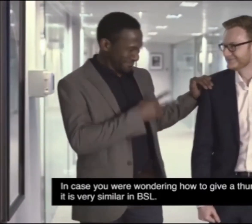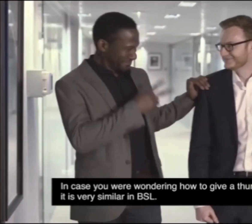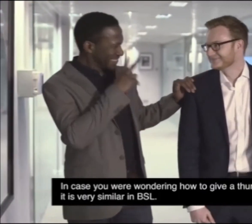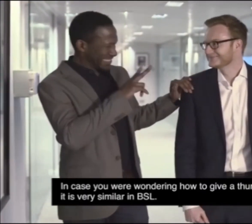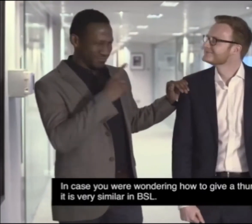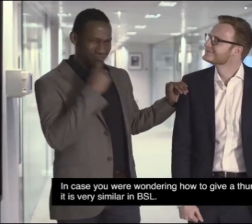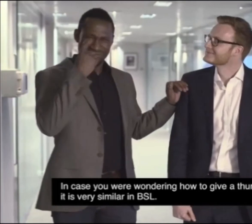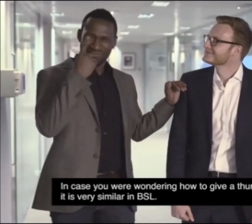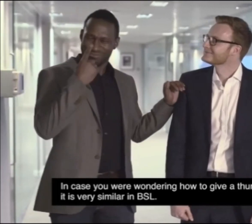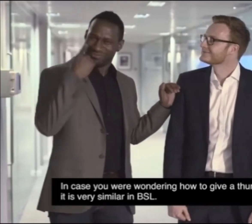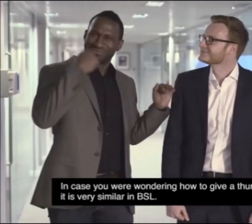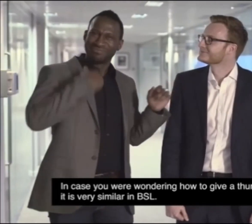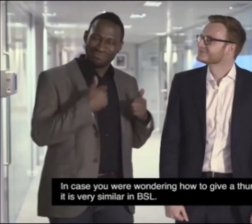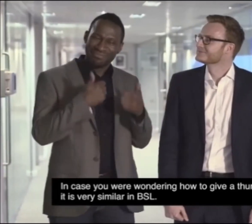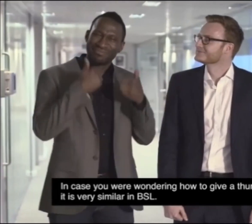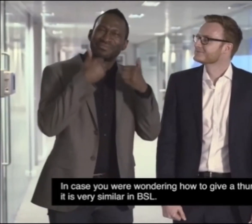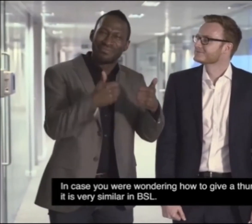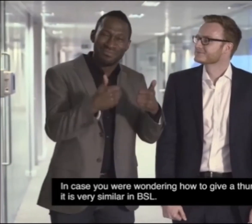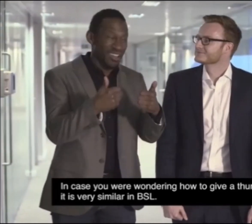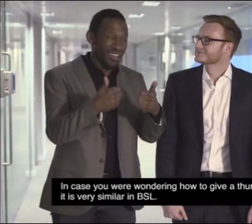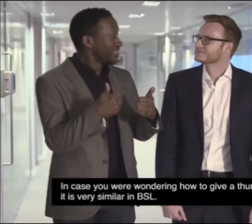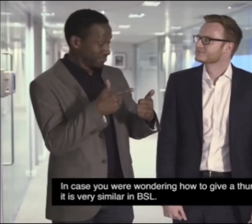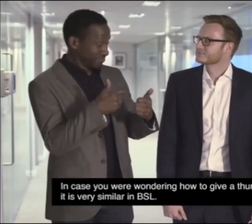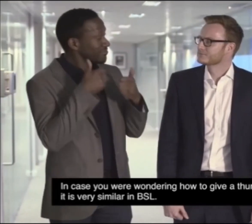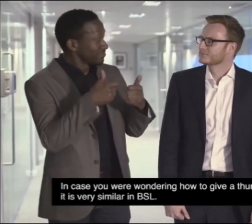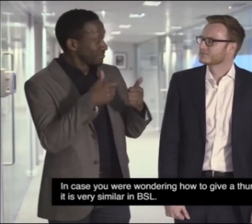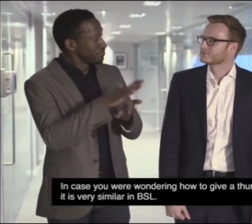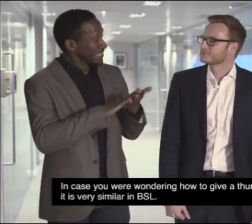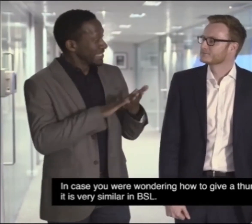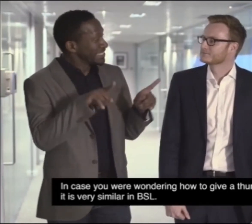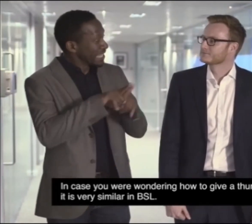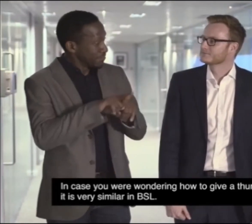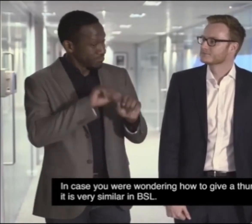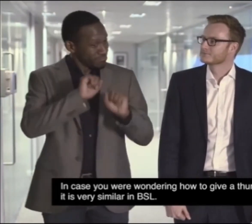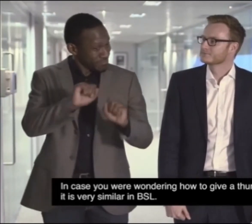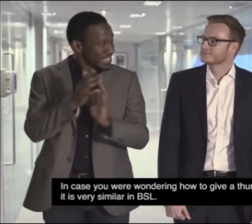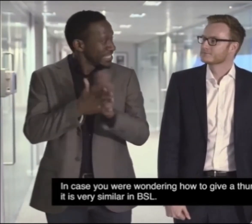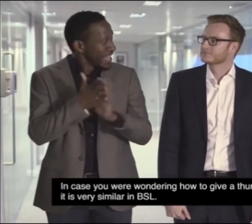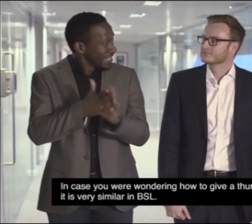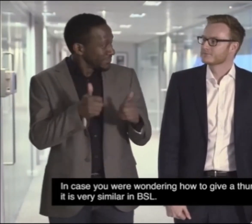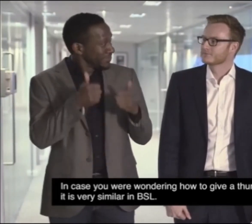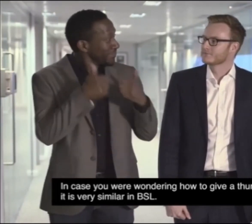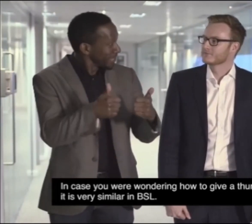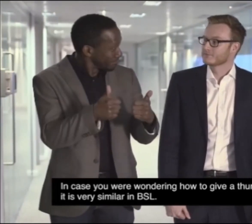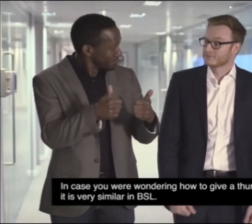In case you were wondering how to give a thumbs up to the service, it's very similar in BSL.